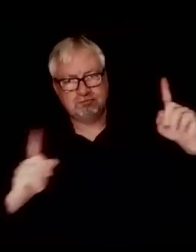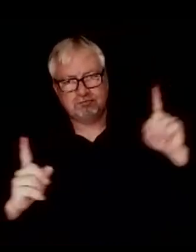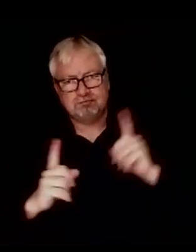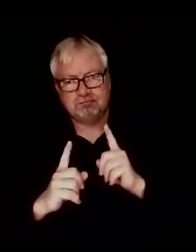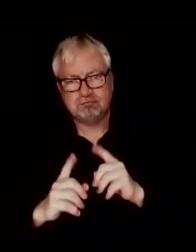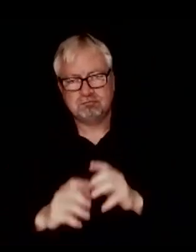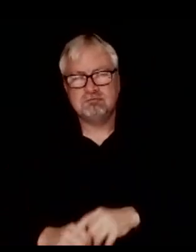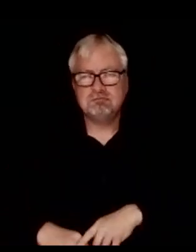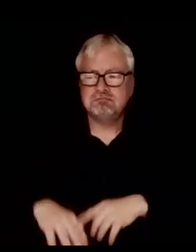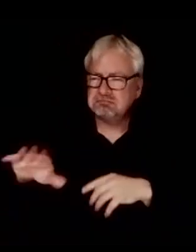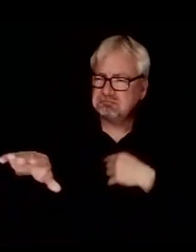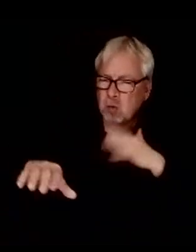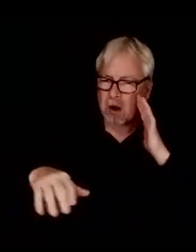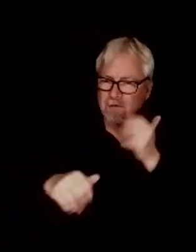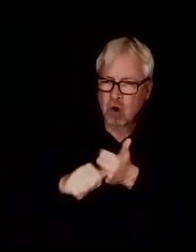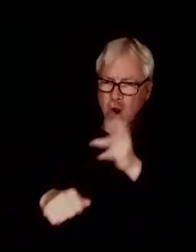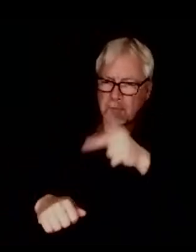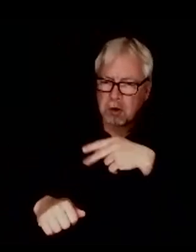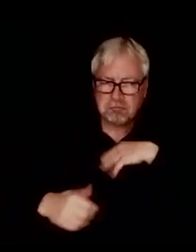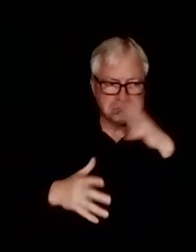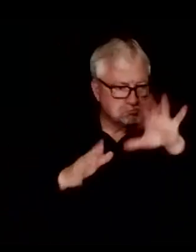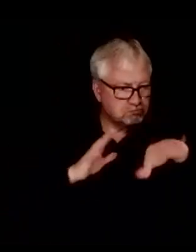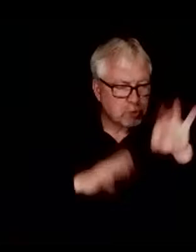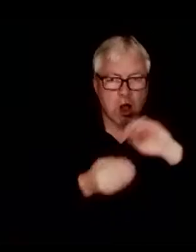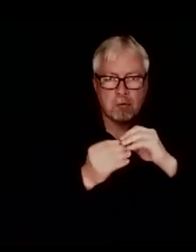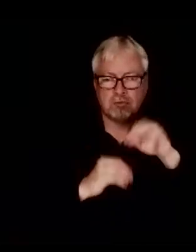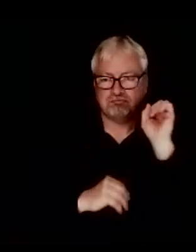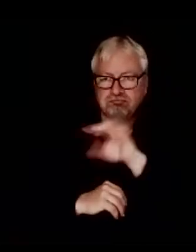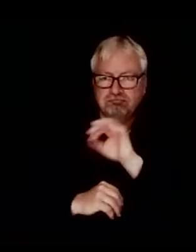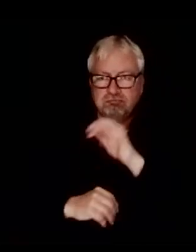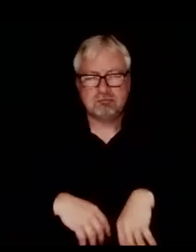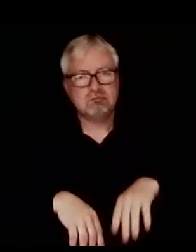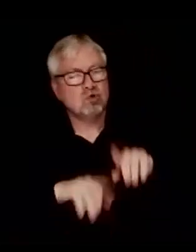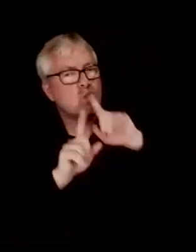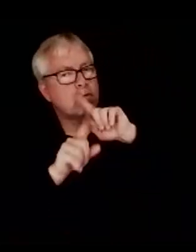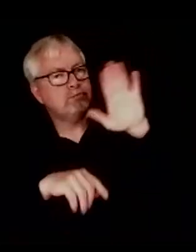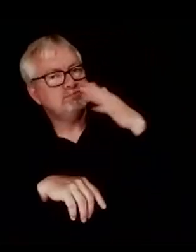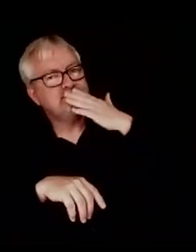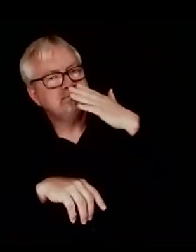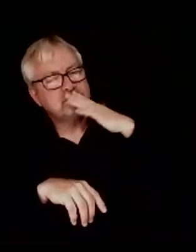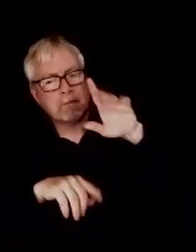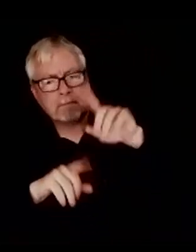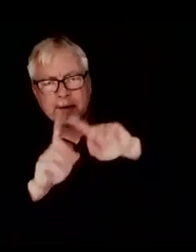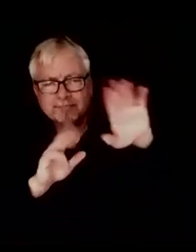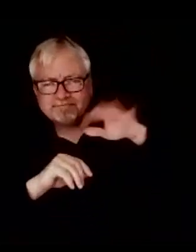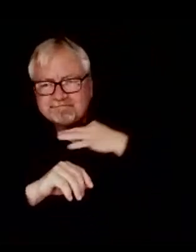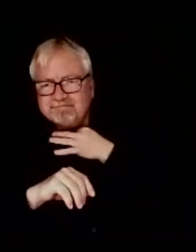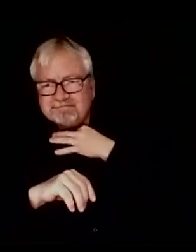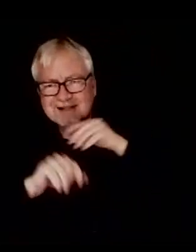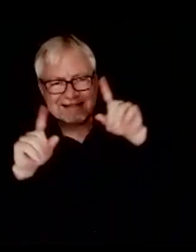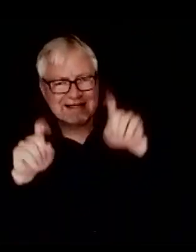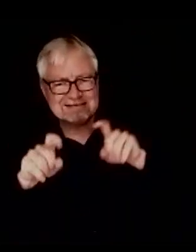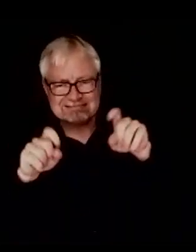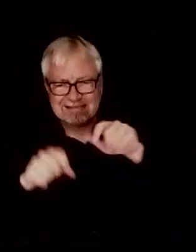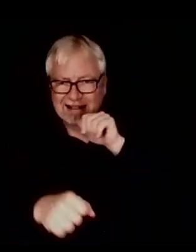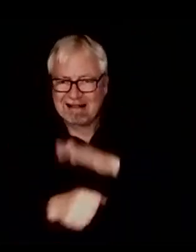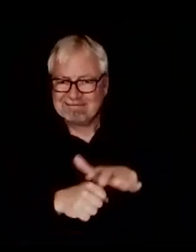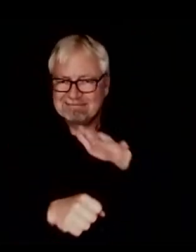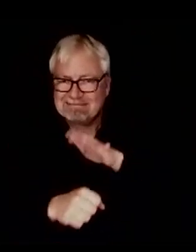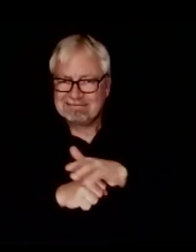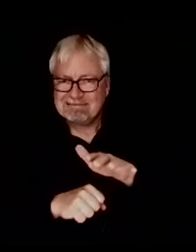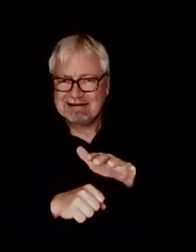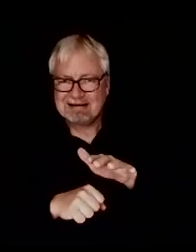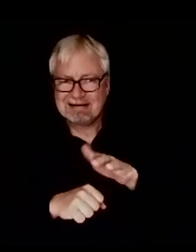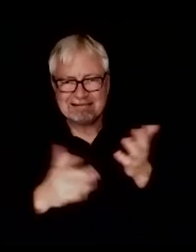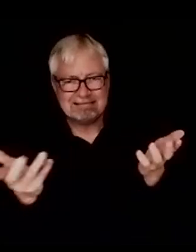Thanks, because the question is, it seems like it's not enough, and it's nowhere near enough. And so community